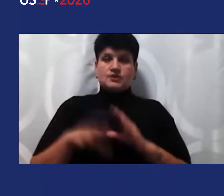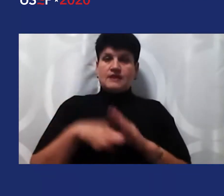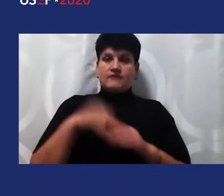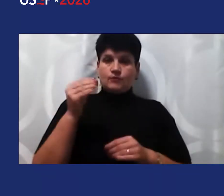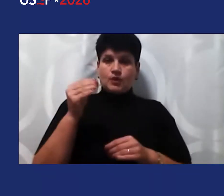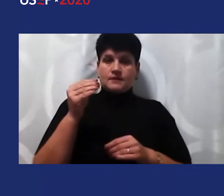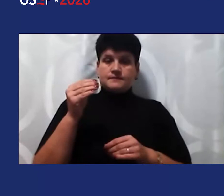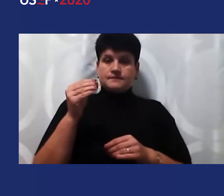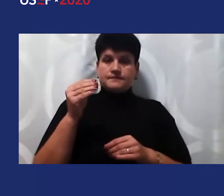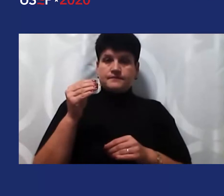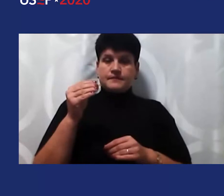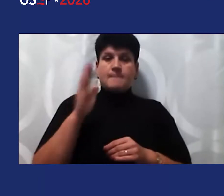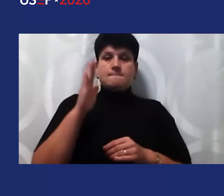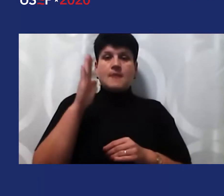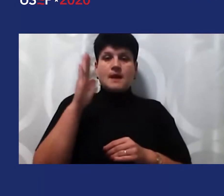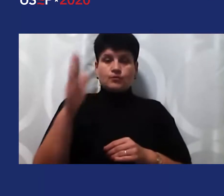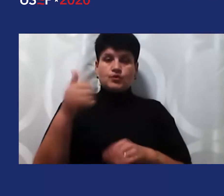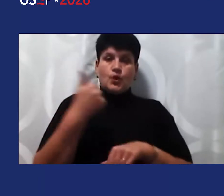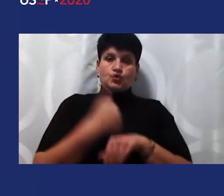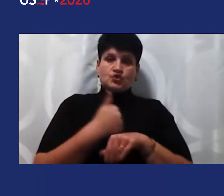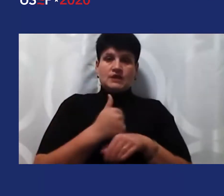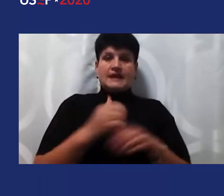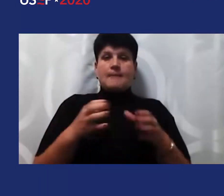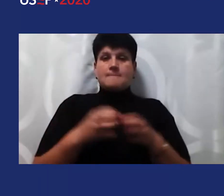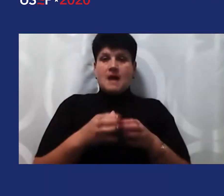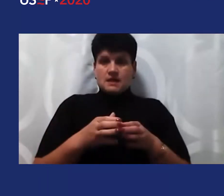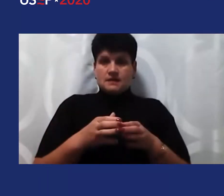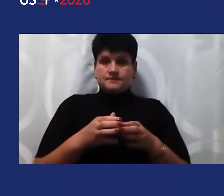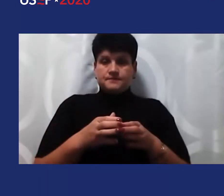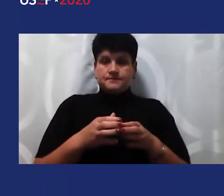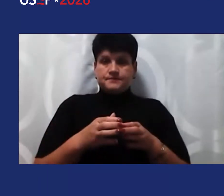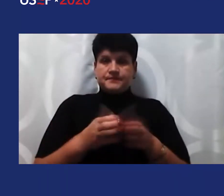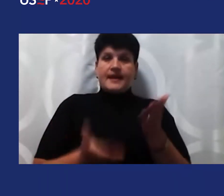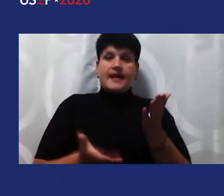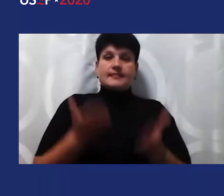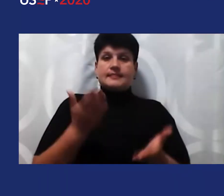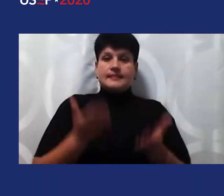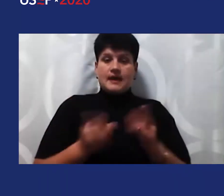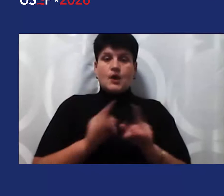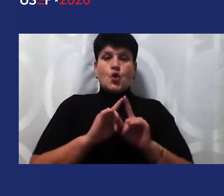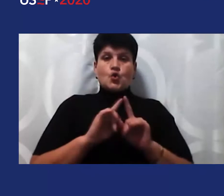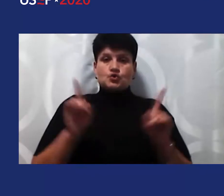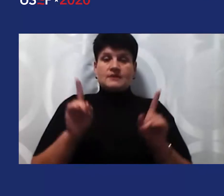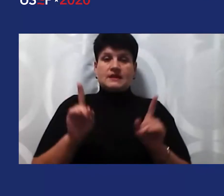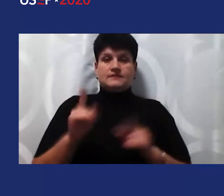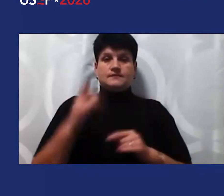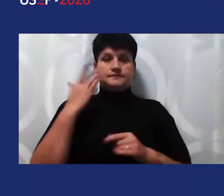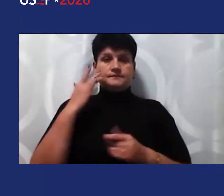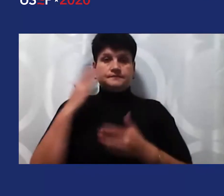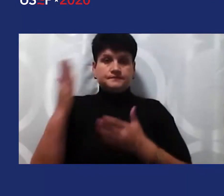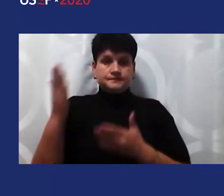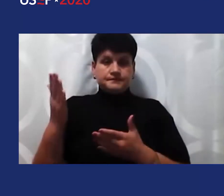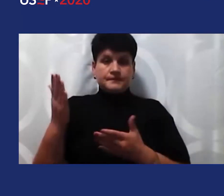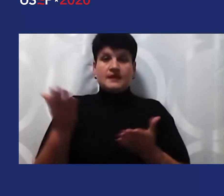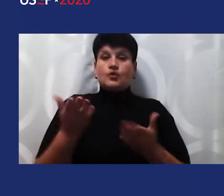president, and in Germany when electing the future uh, political party leaders. But especially